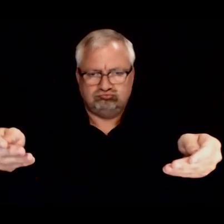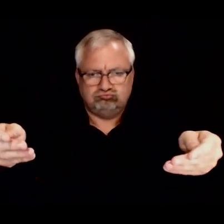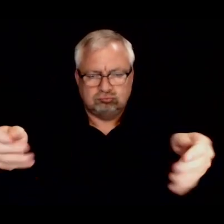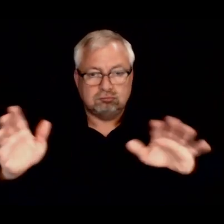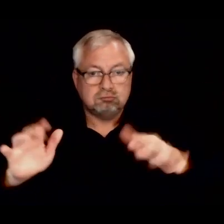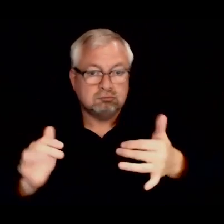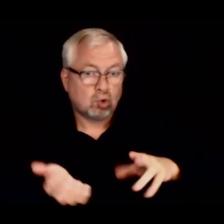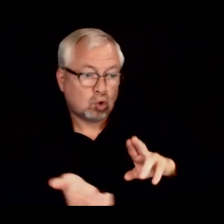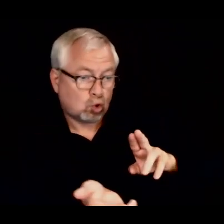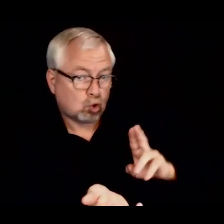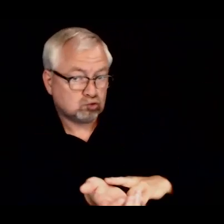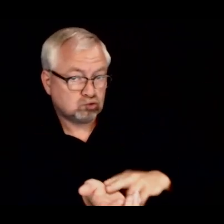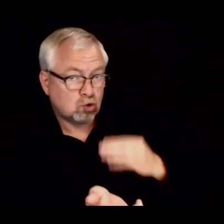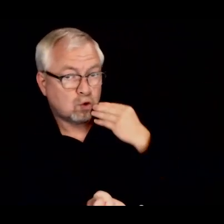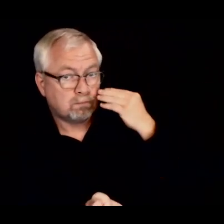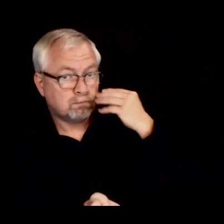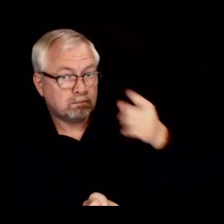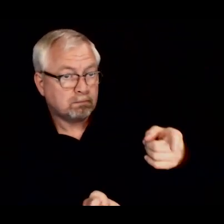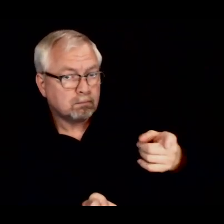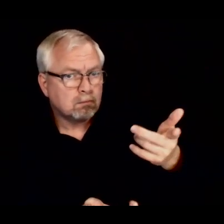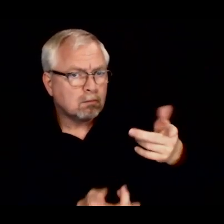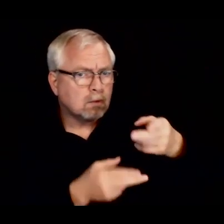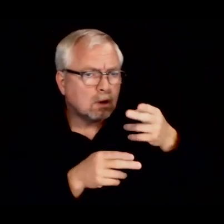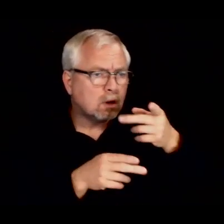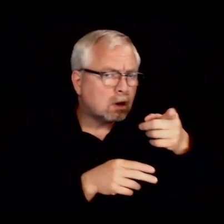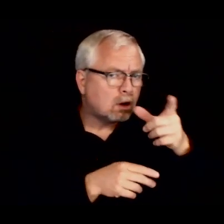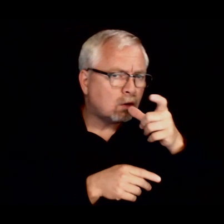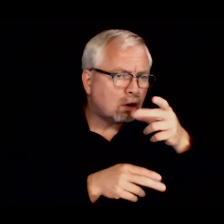were specialized surveys just on infection